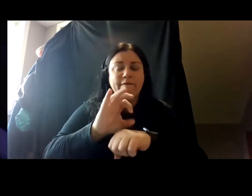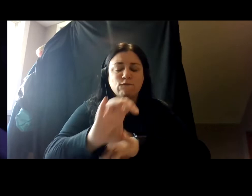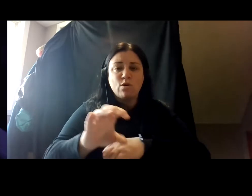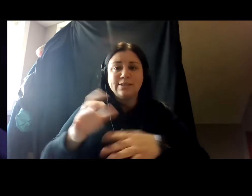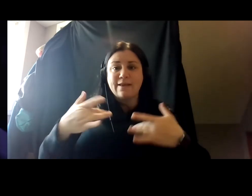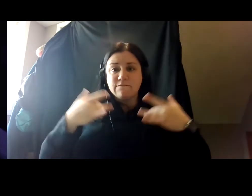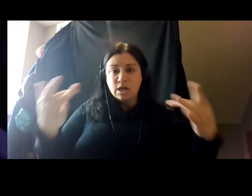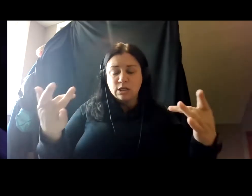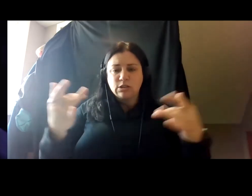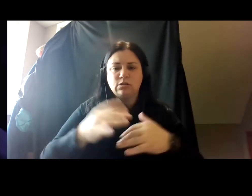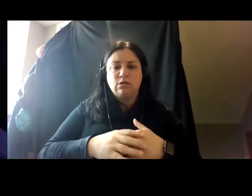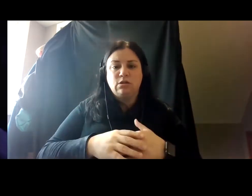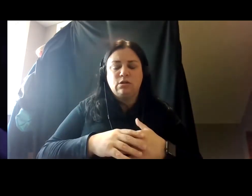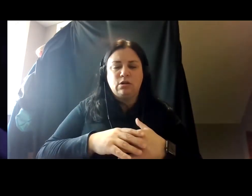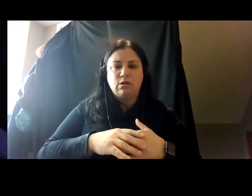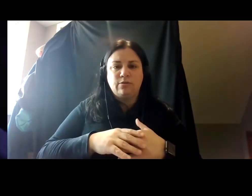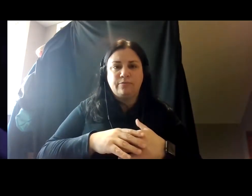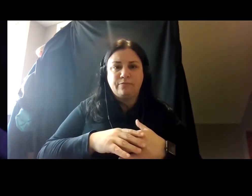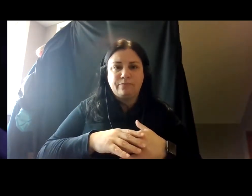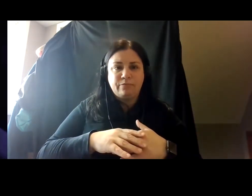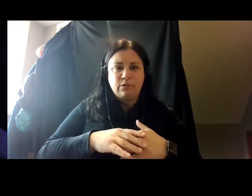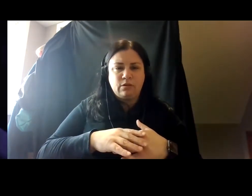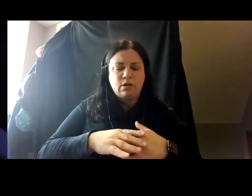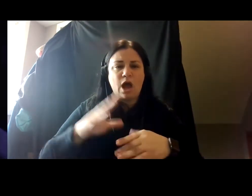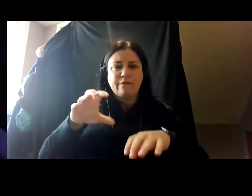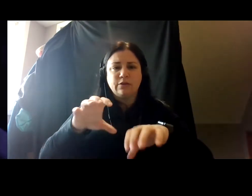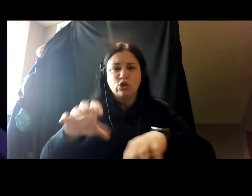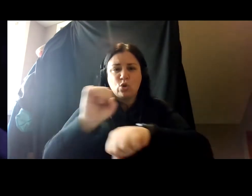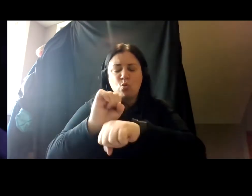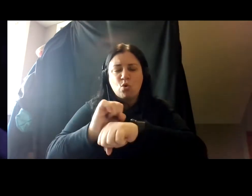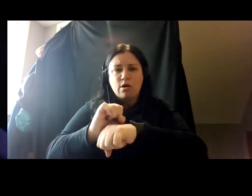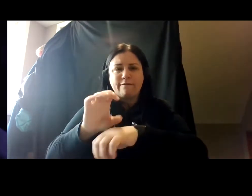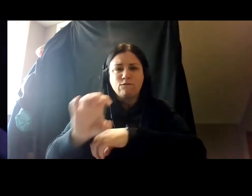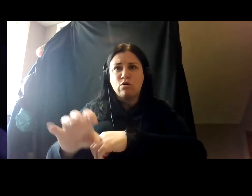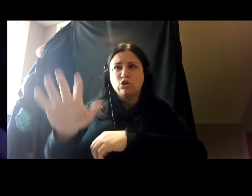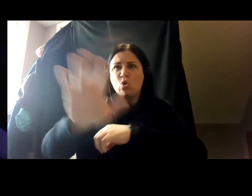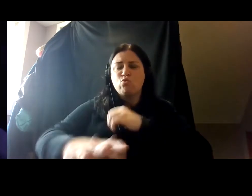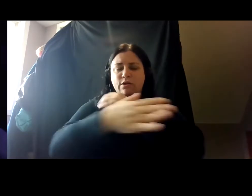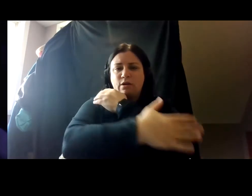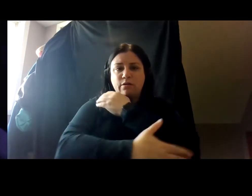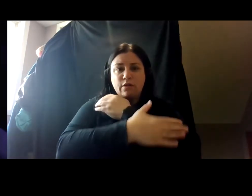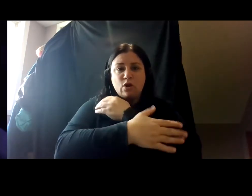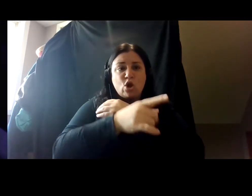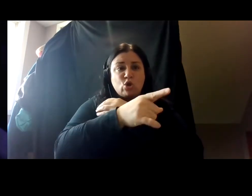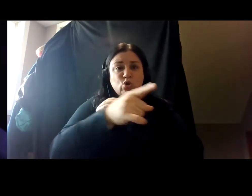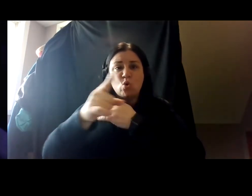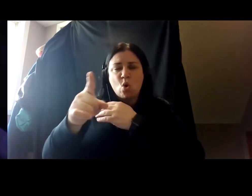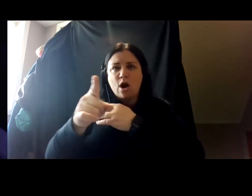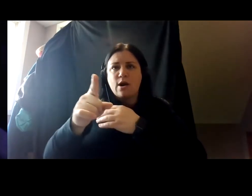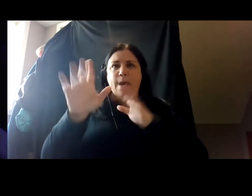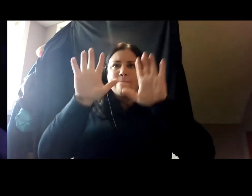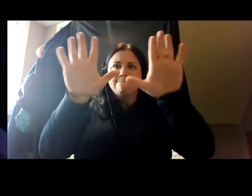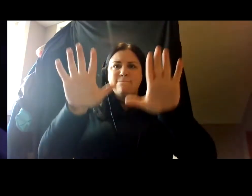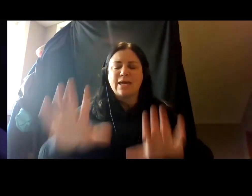going to do this last year. I've done workforce events around the country, because you are genuinely amazing human beings,